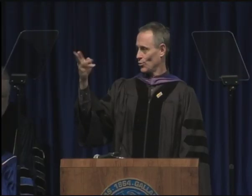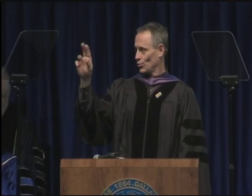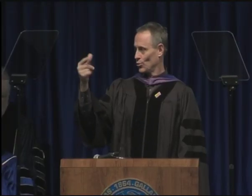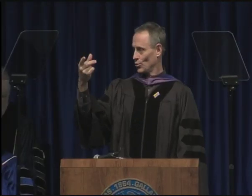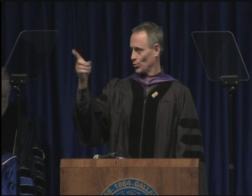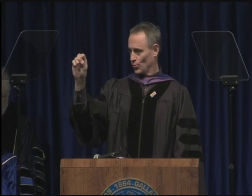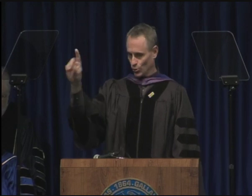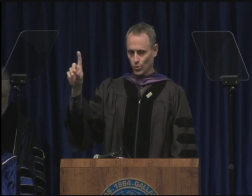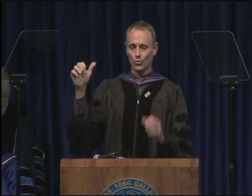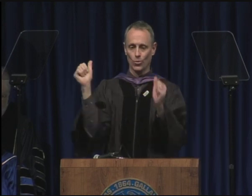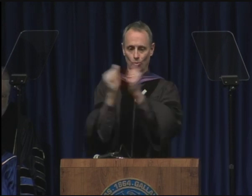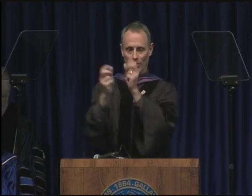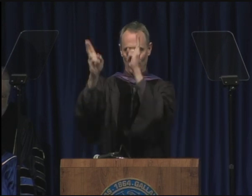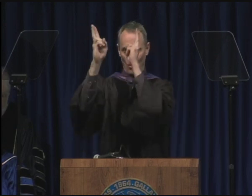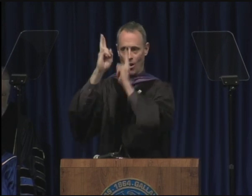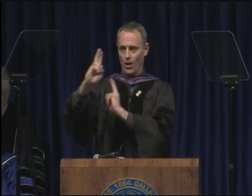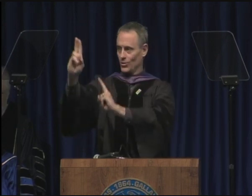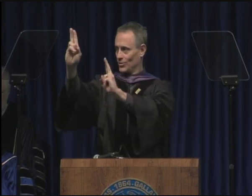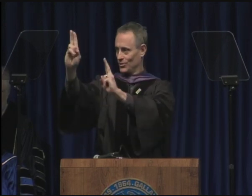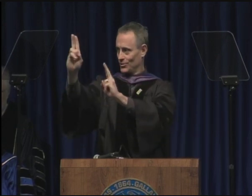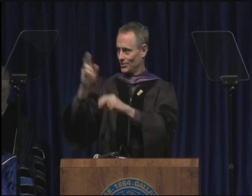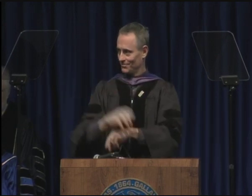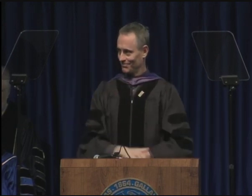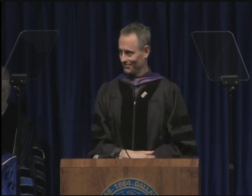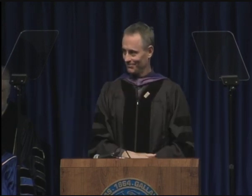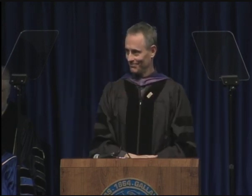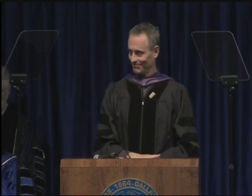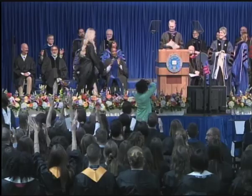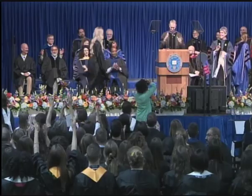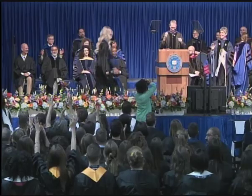Diana Thurgood with honors.